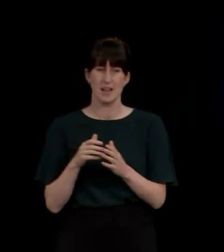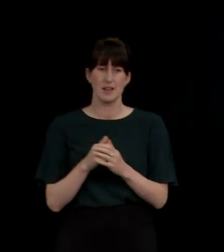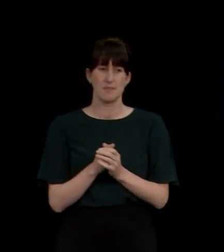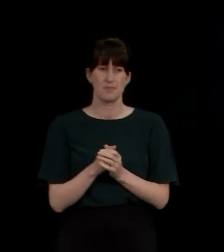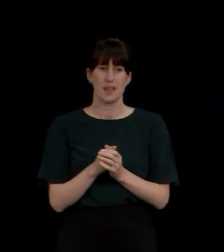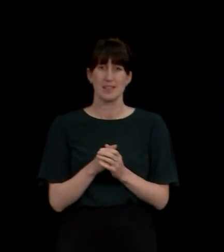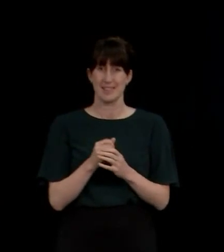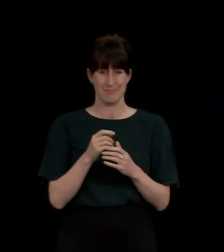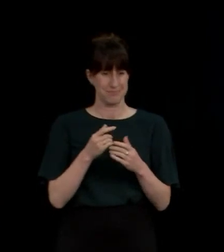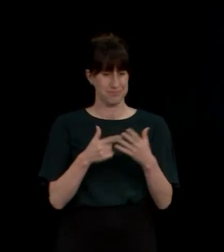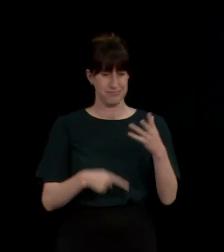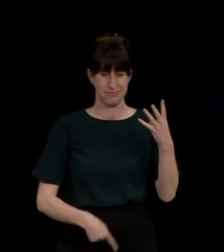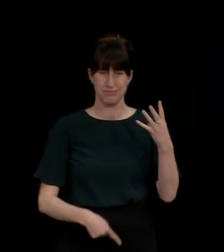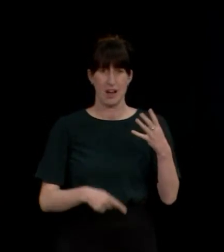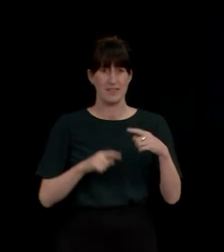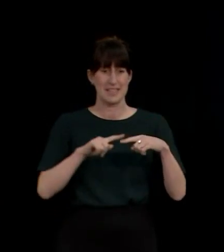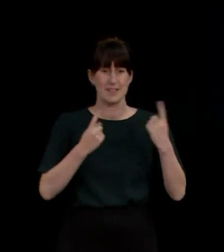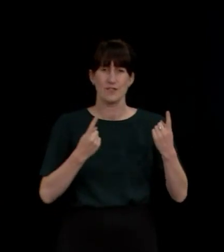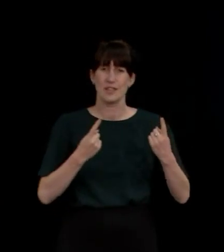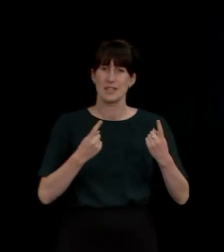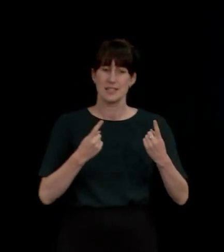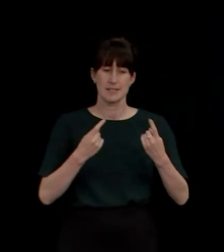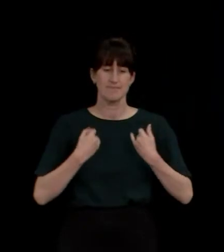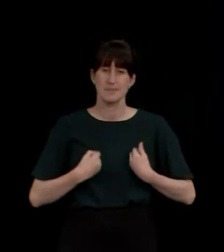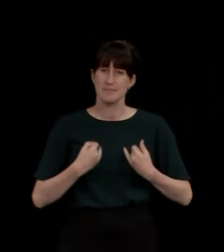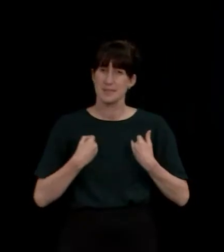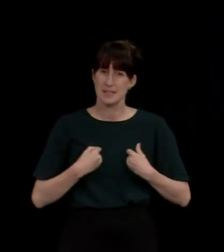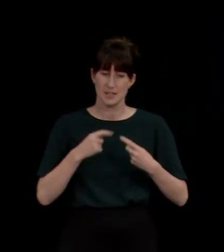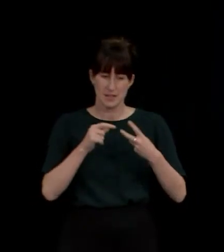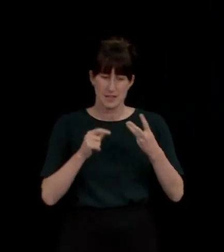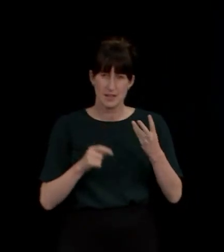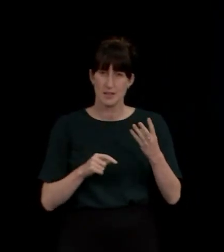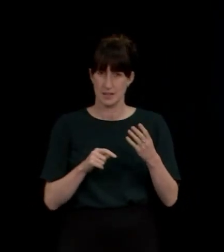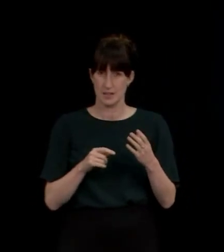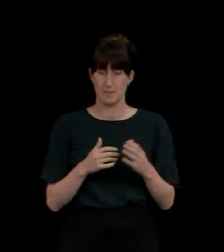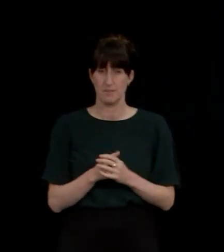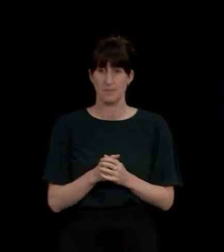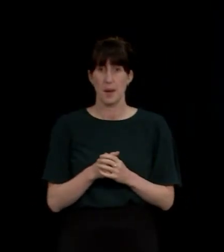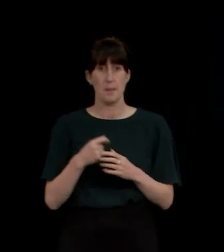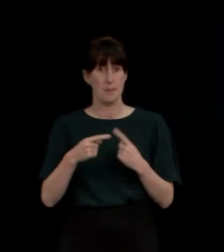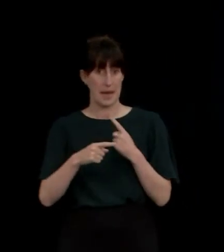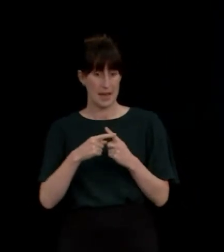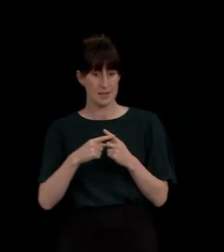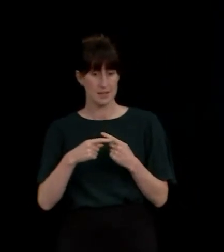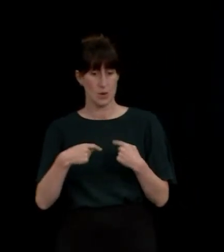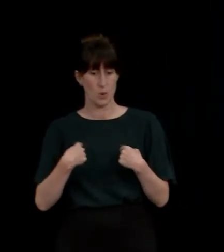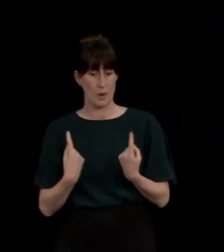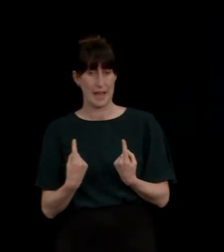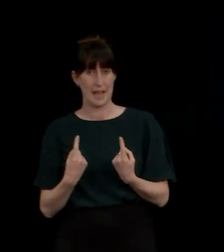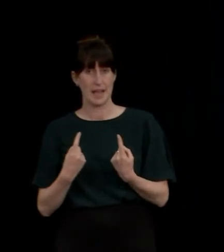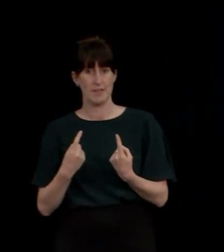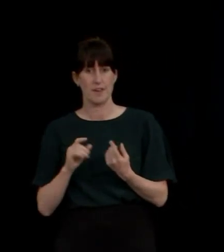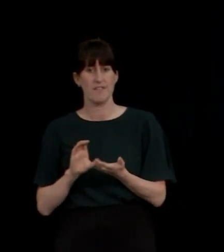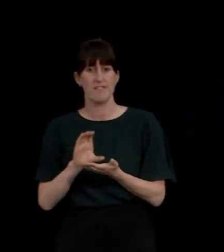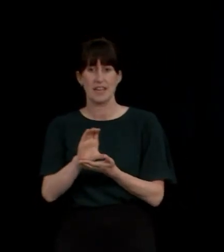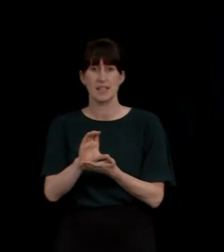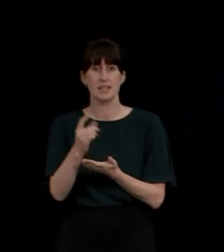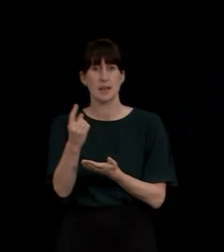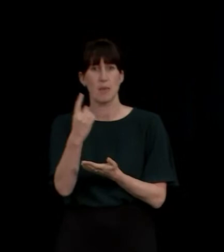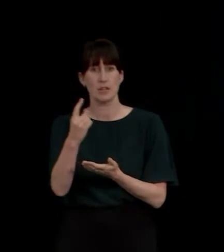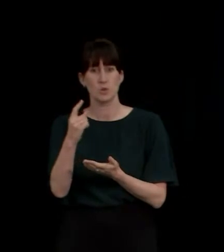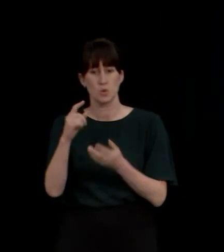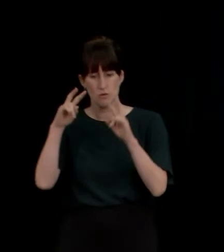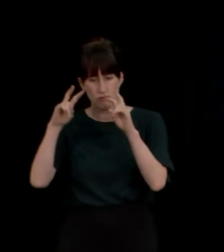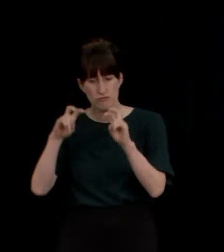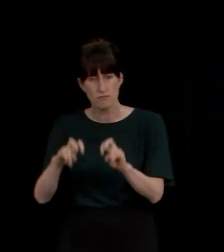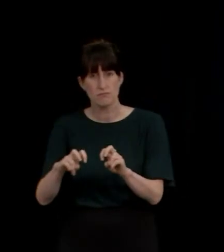So that's one thing that's in place. And the other is we have funded a study of people in New Zealand who, and that's getting